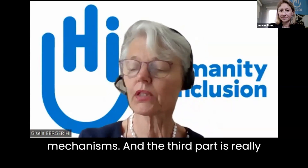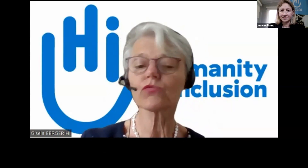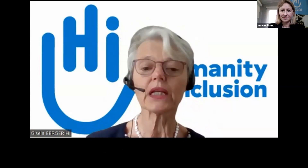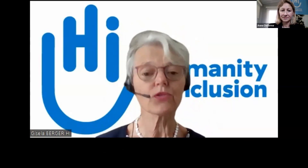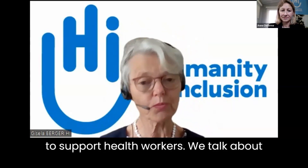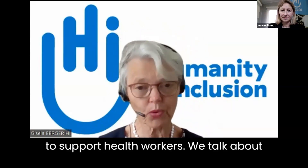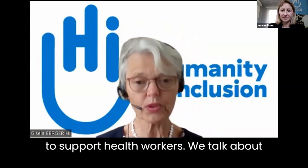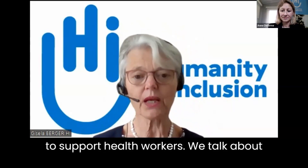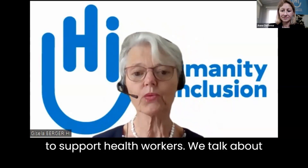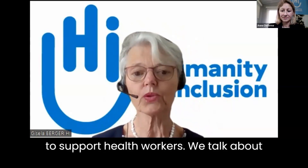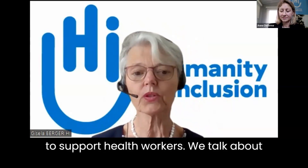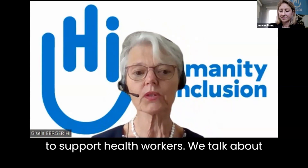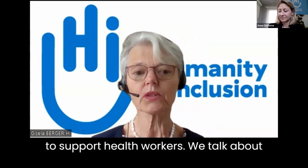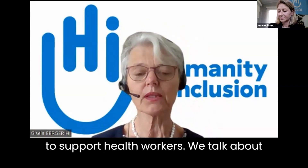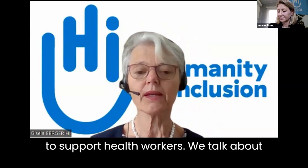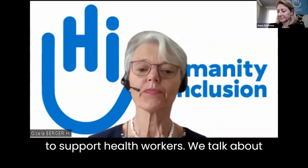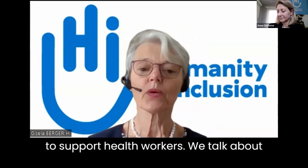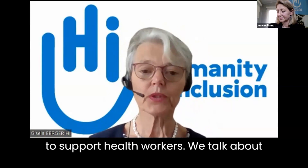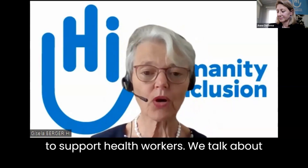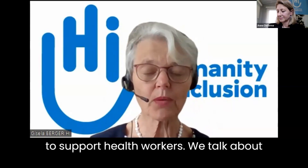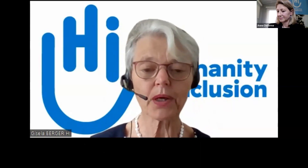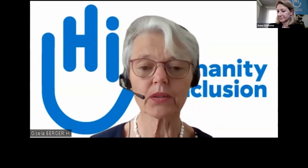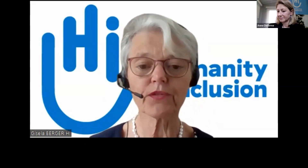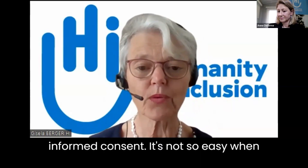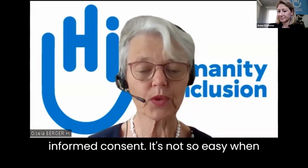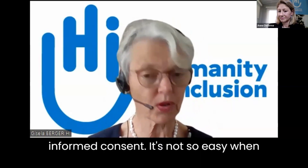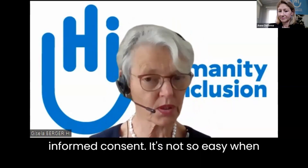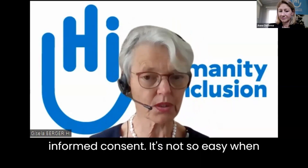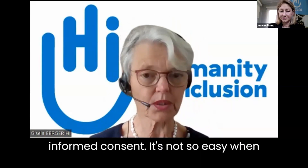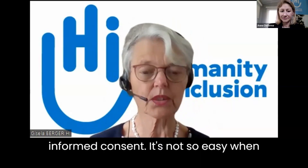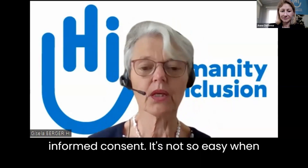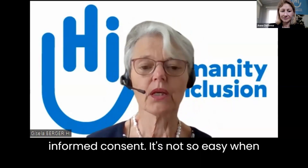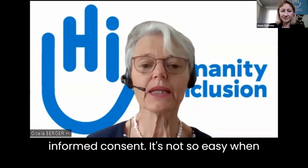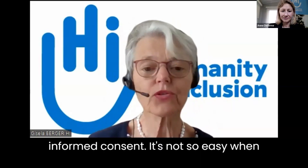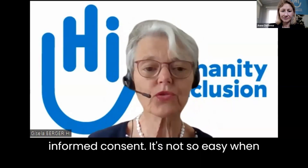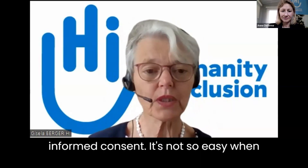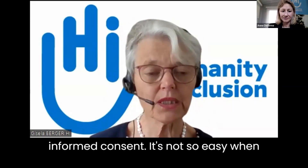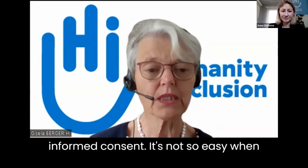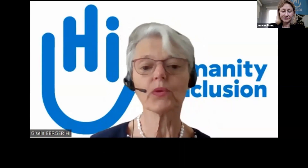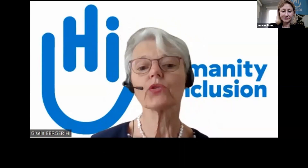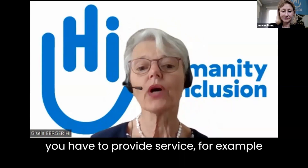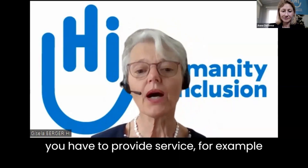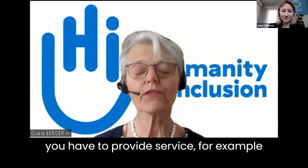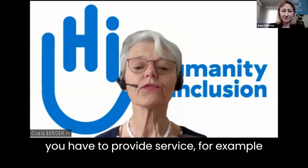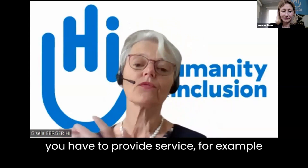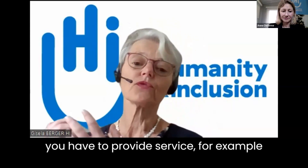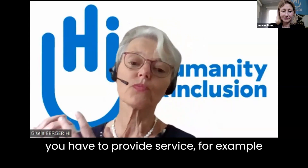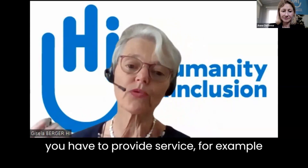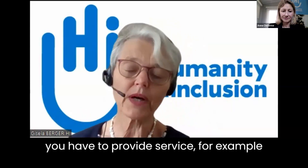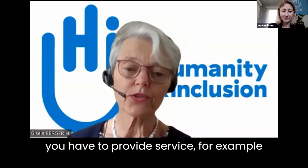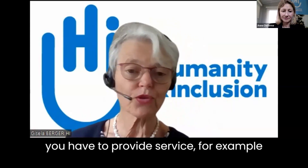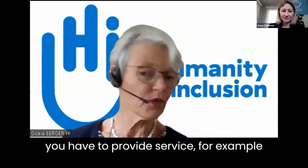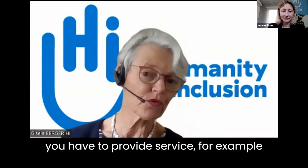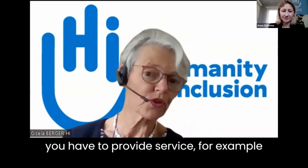third part is really to support health workers. We talk about informed consent. It's not so easy when you have